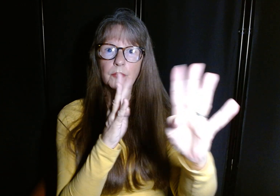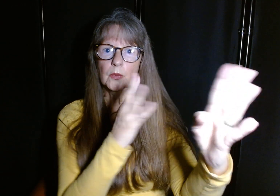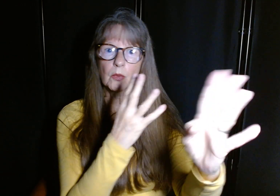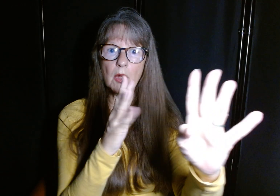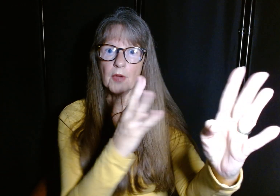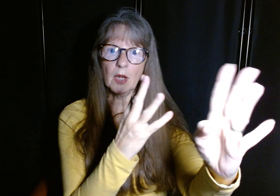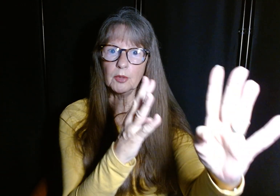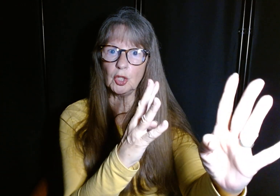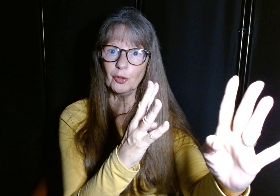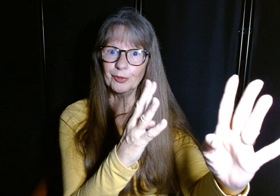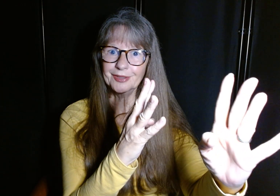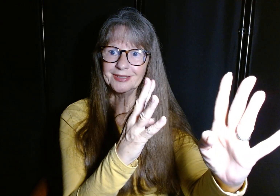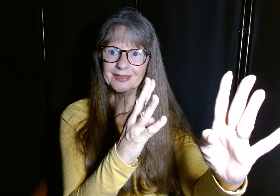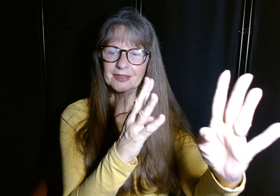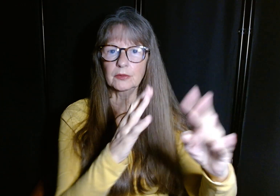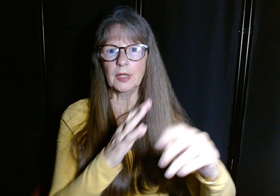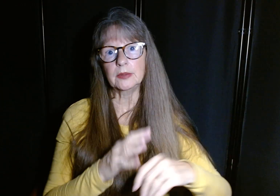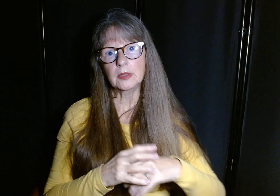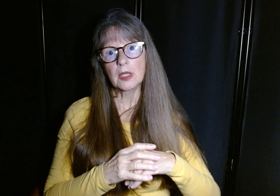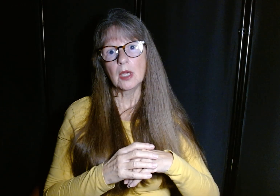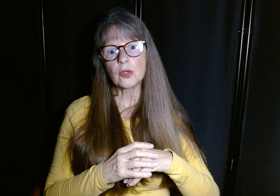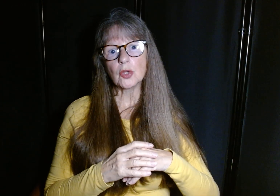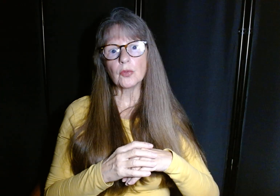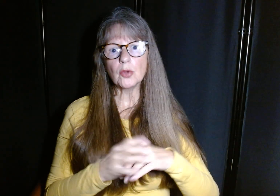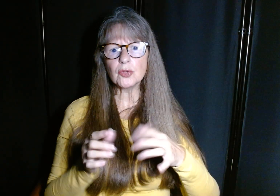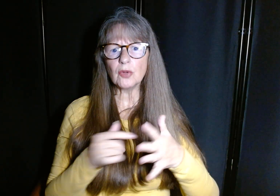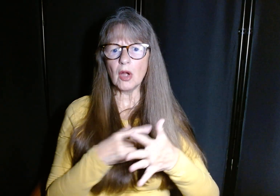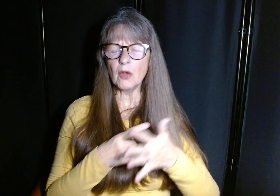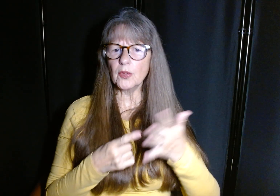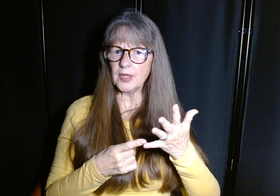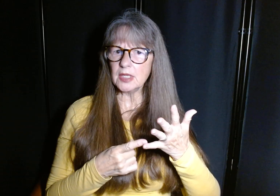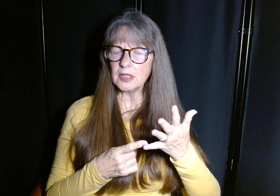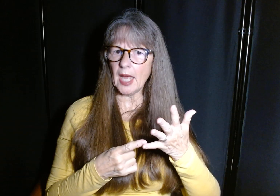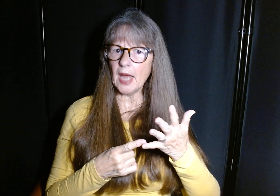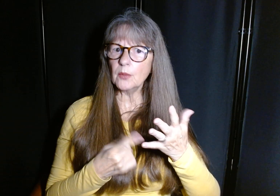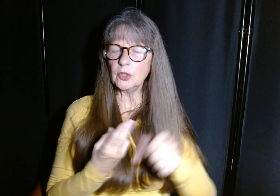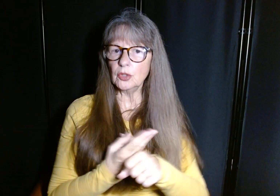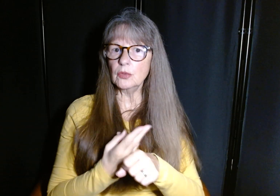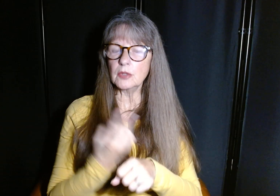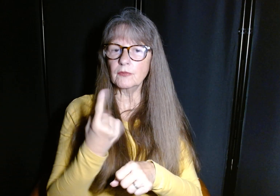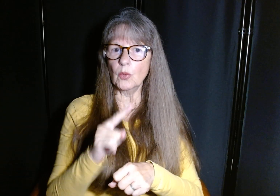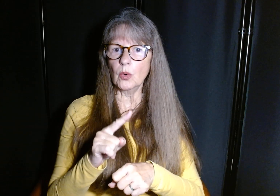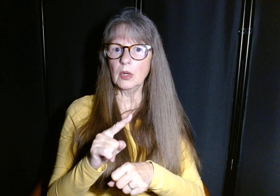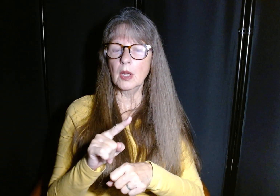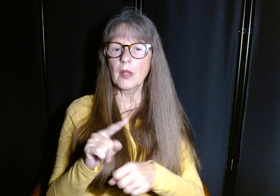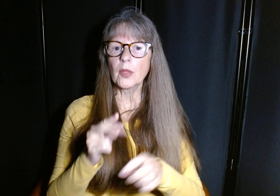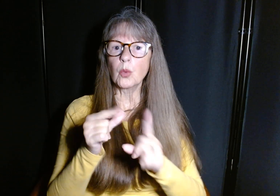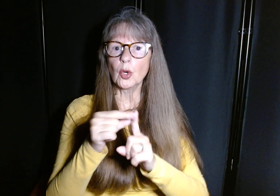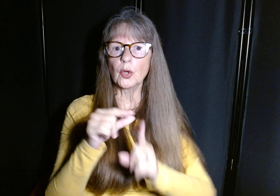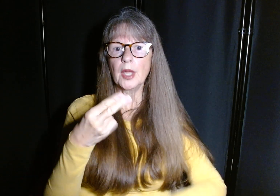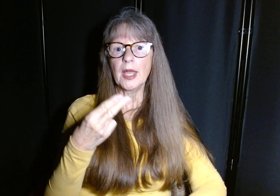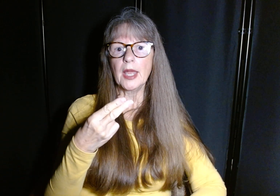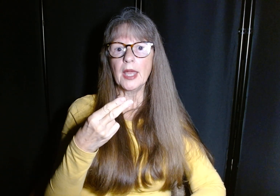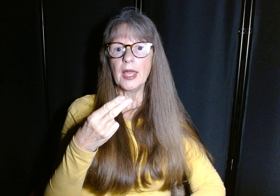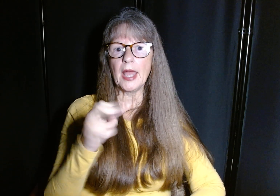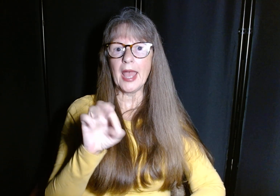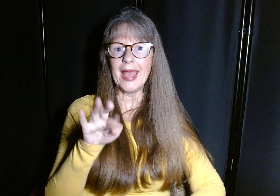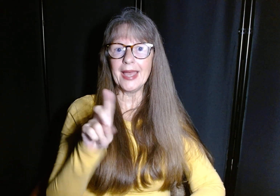We're all following you, right? So those are all the things that I would use for the word head.